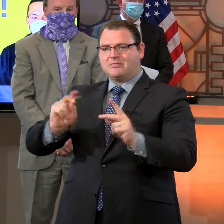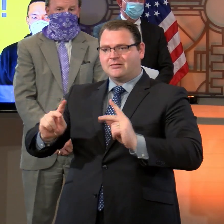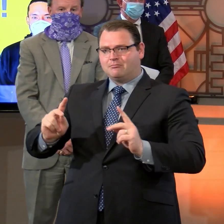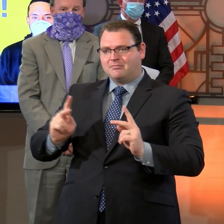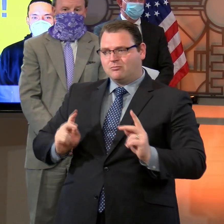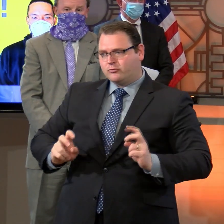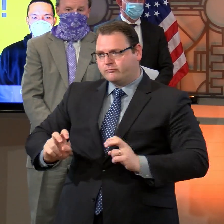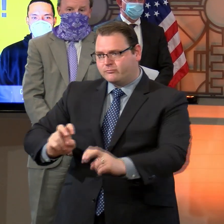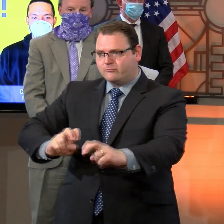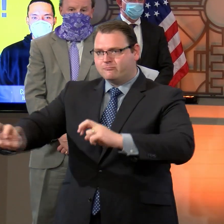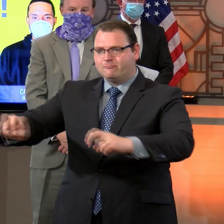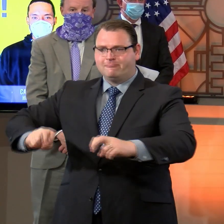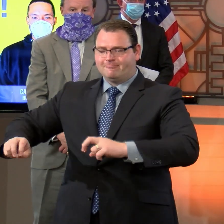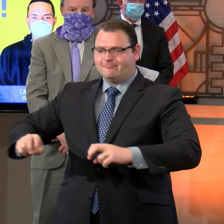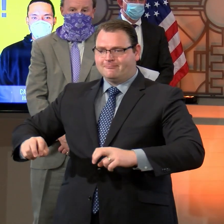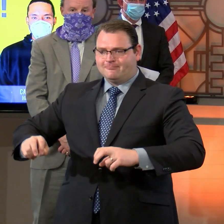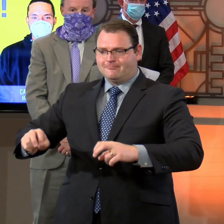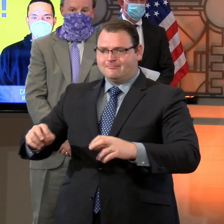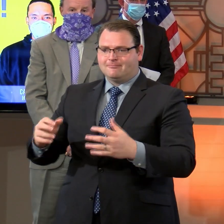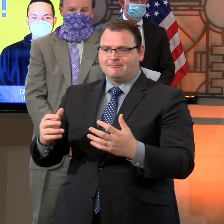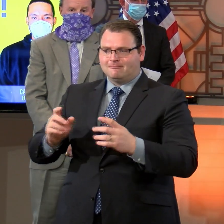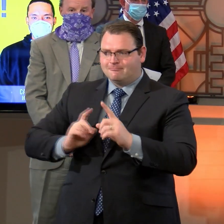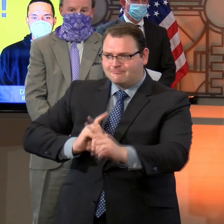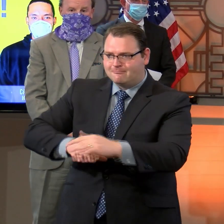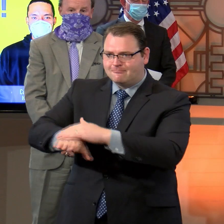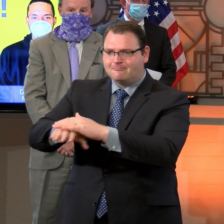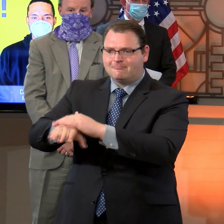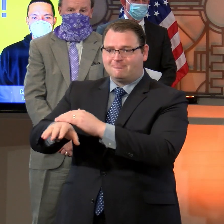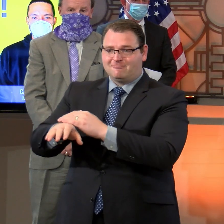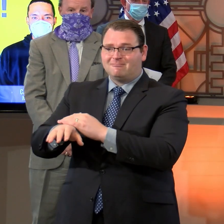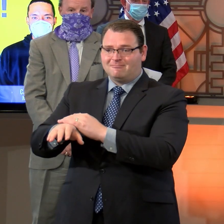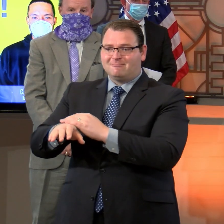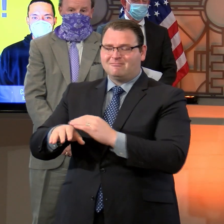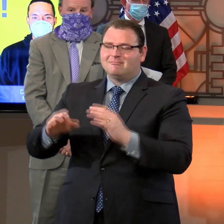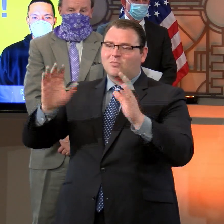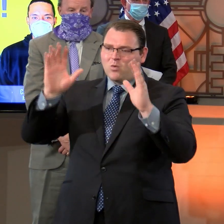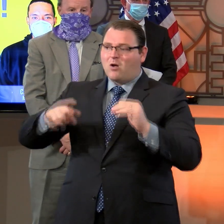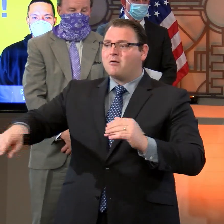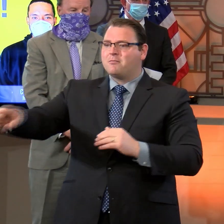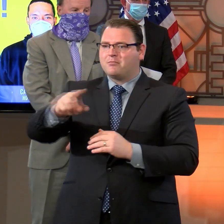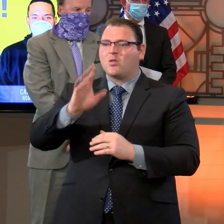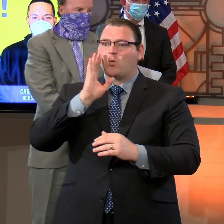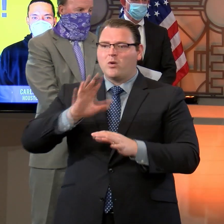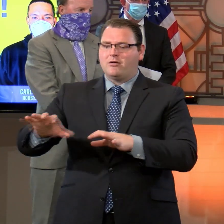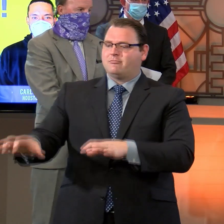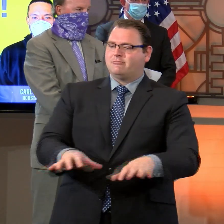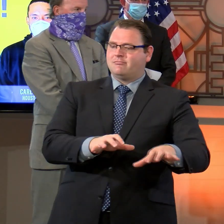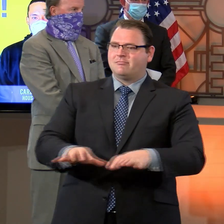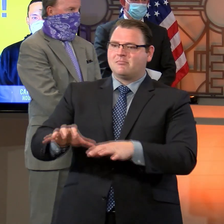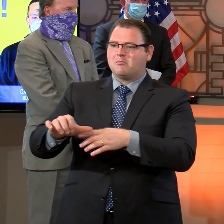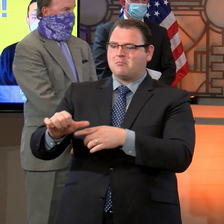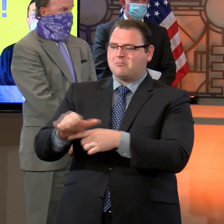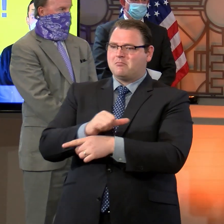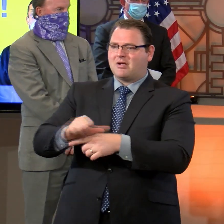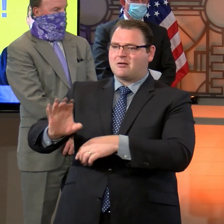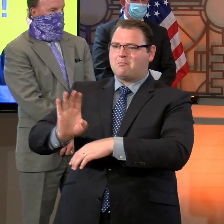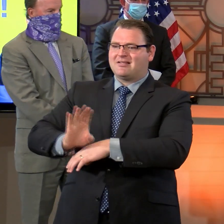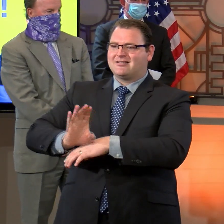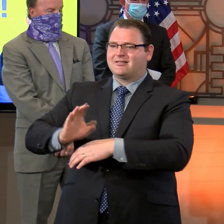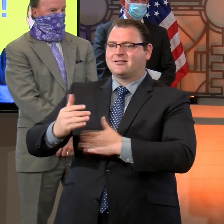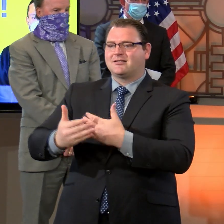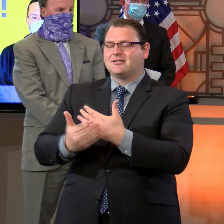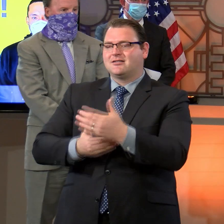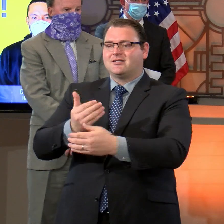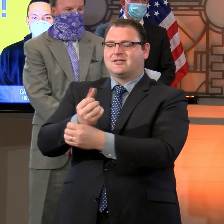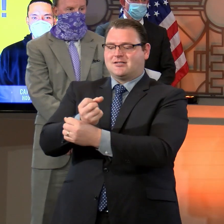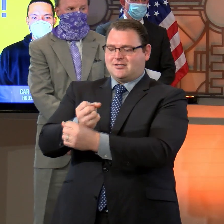practicing and working as safely as possible. So we're all very much in it together. The worst thing would be for people just to